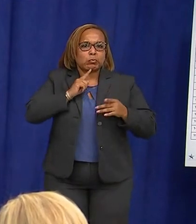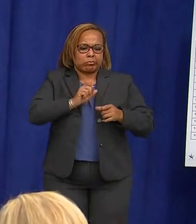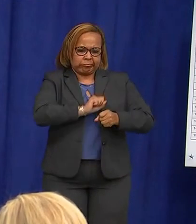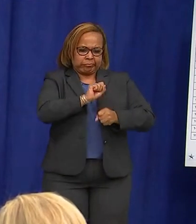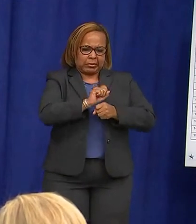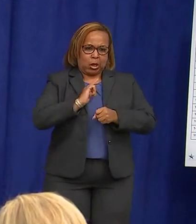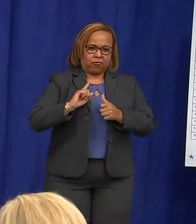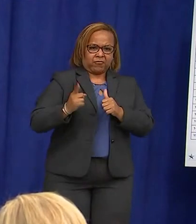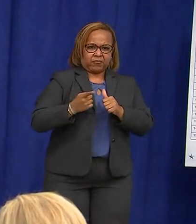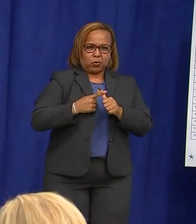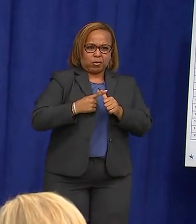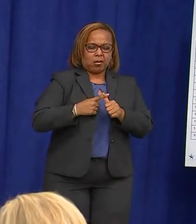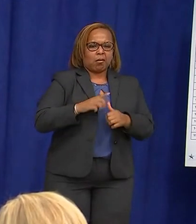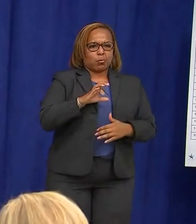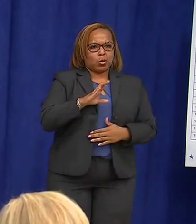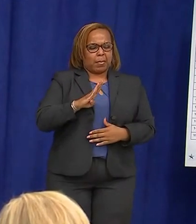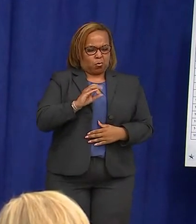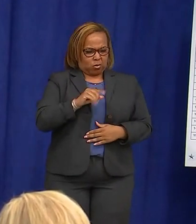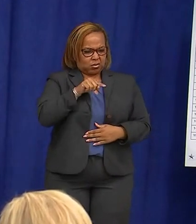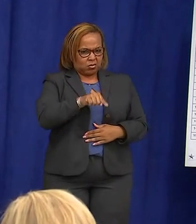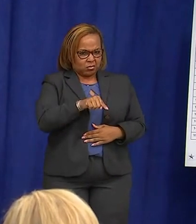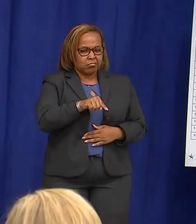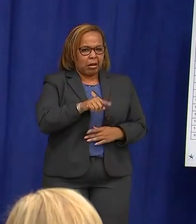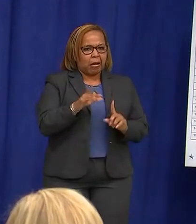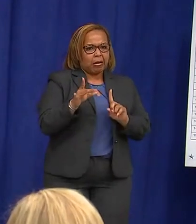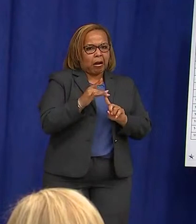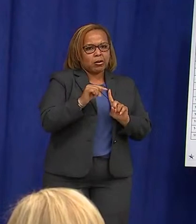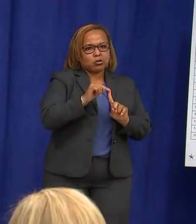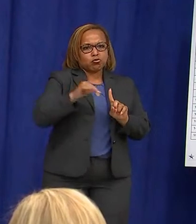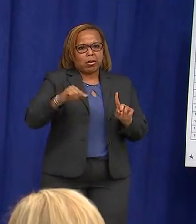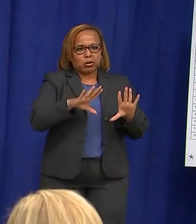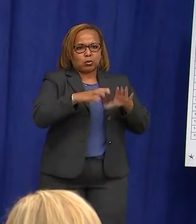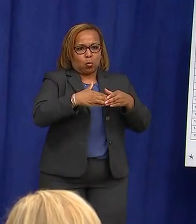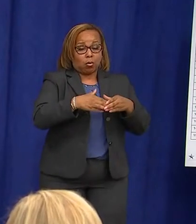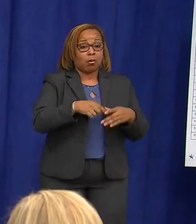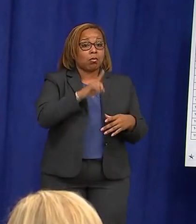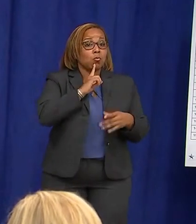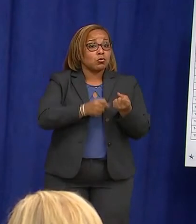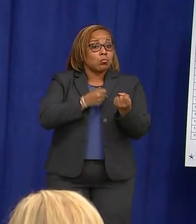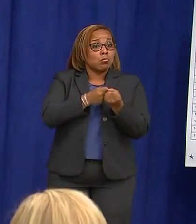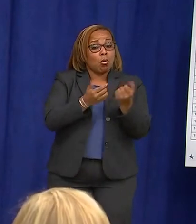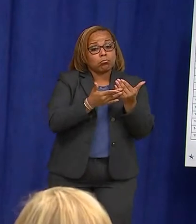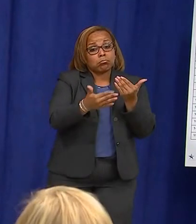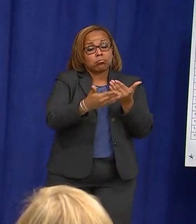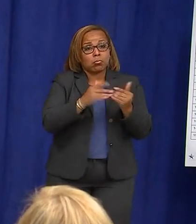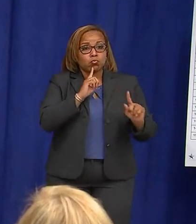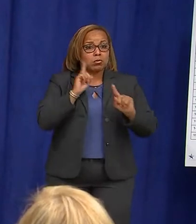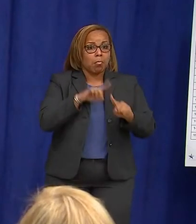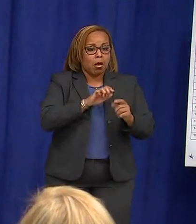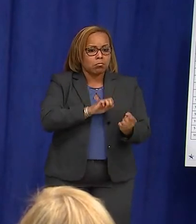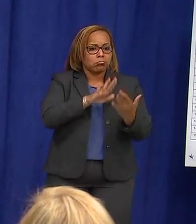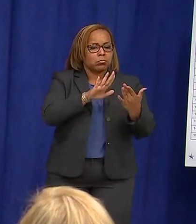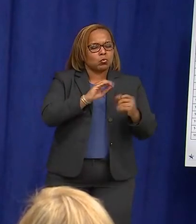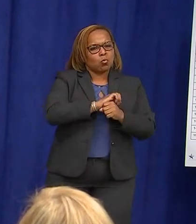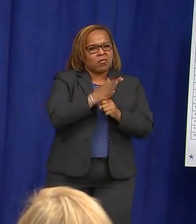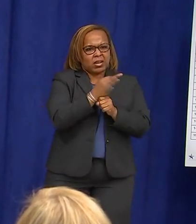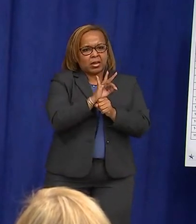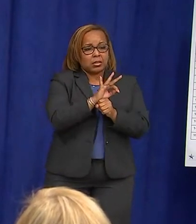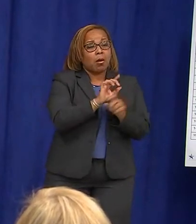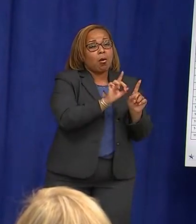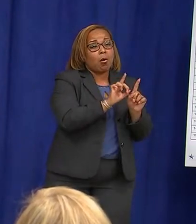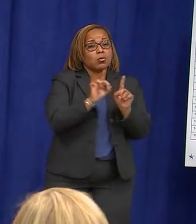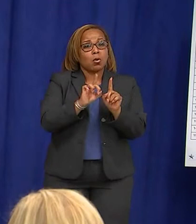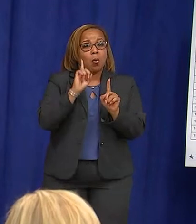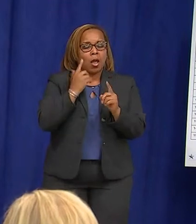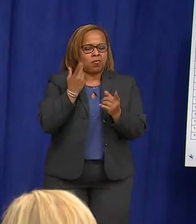ever community-based contact tracing core, which will not only support our ongoing response to COVID-19, but